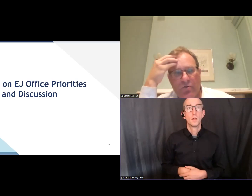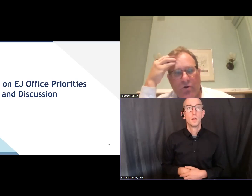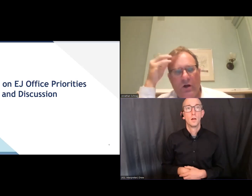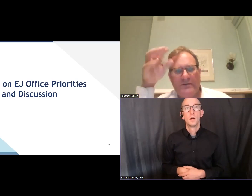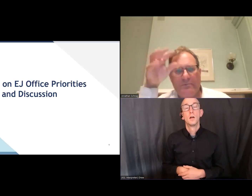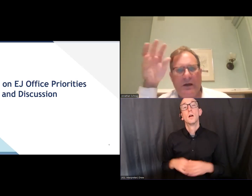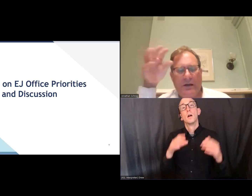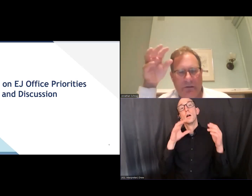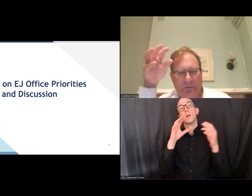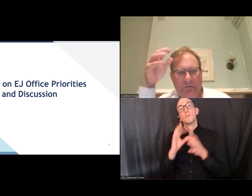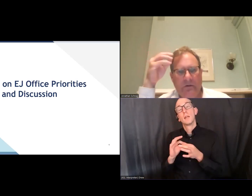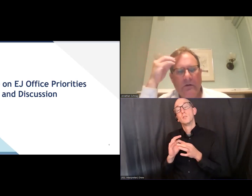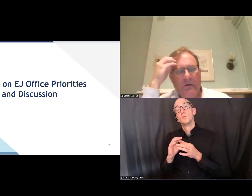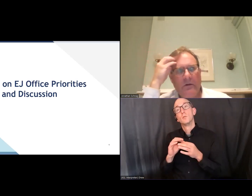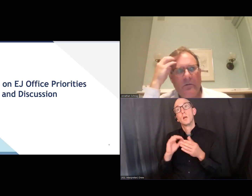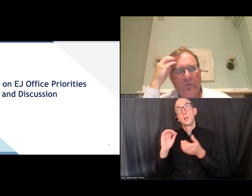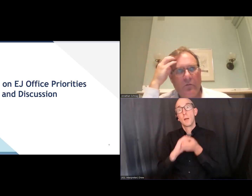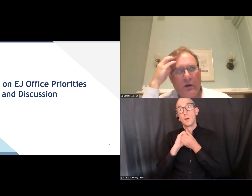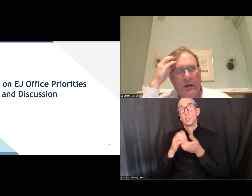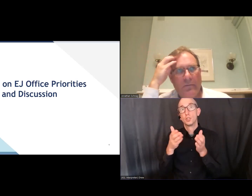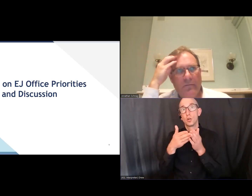collaboration across bodies,